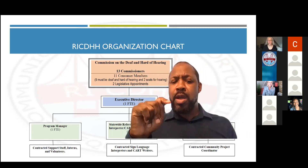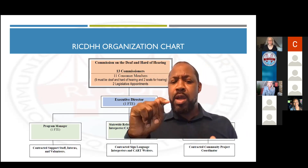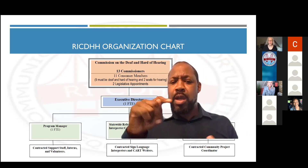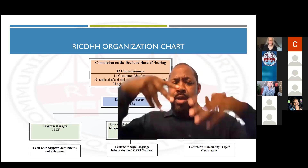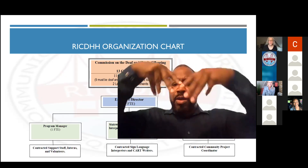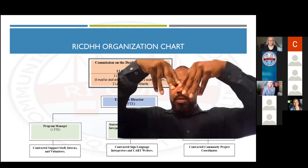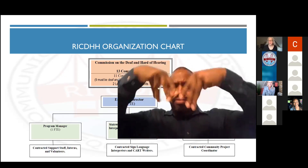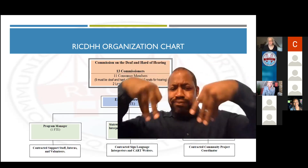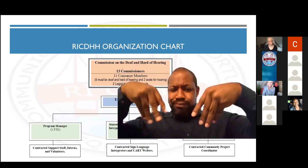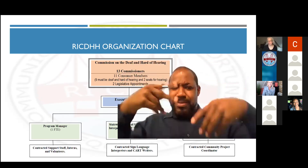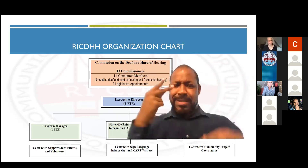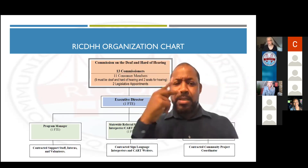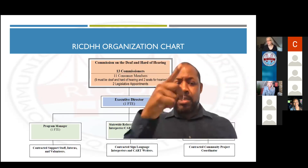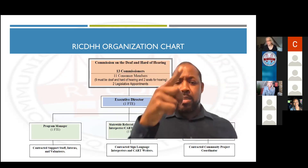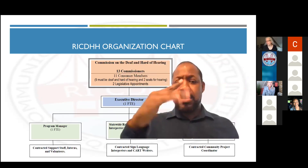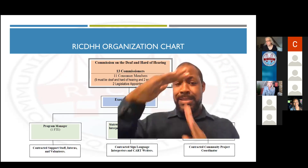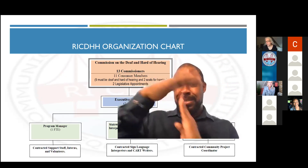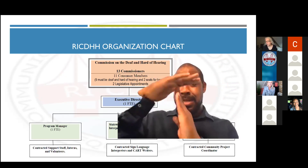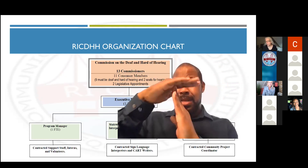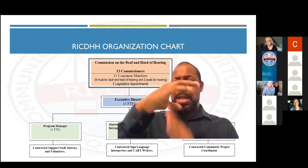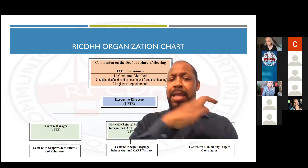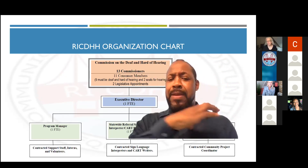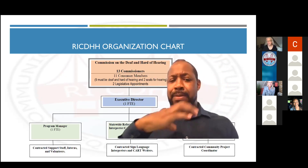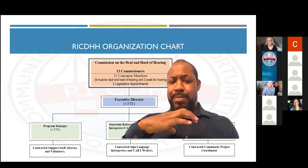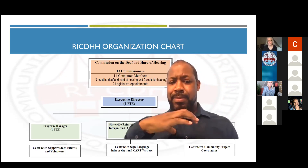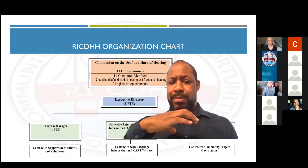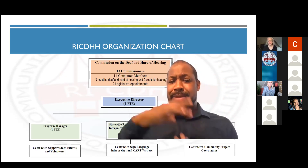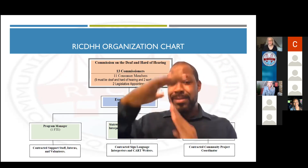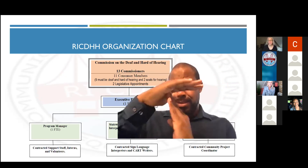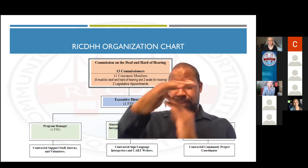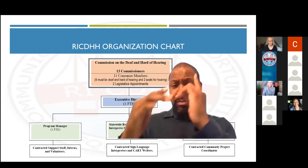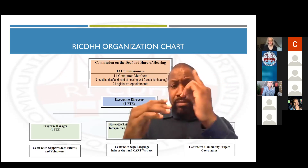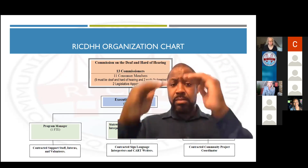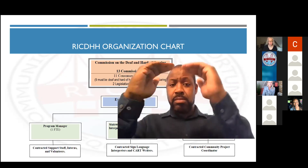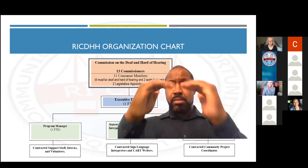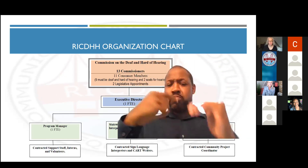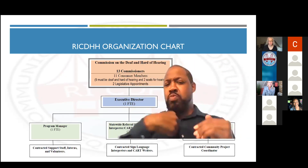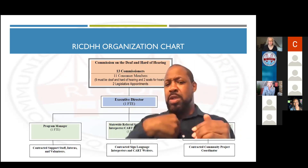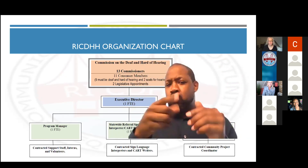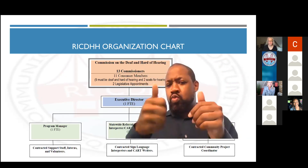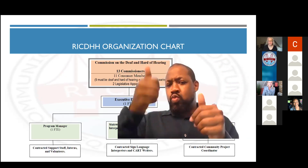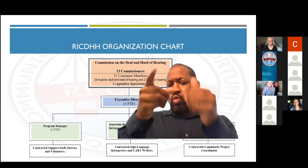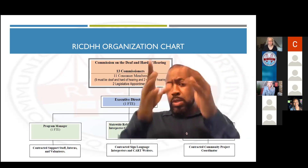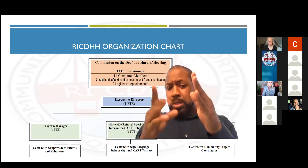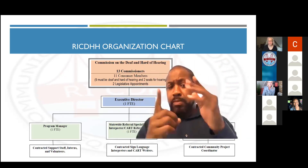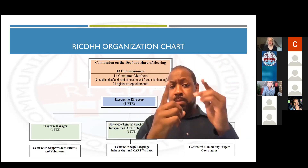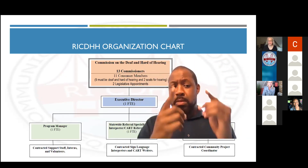you can see the chart for the organization here. You can see that the commission, the board of commissioners is at the top. And then